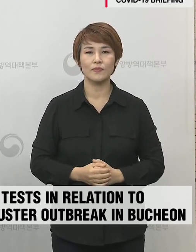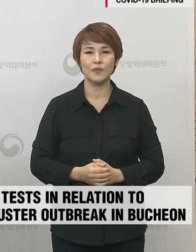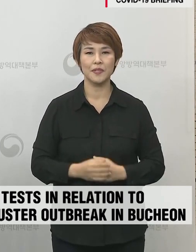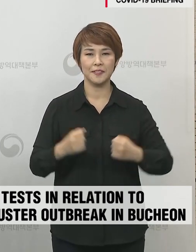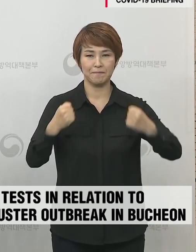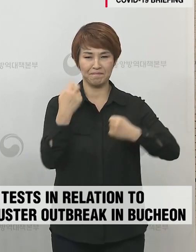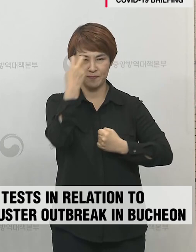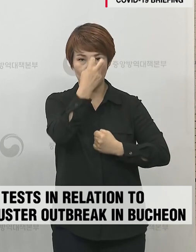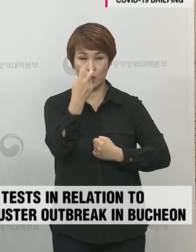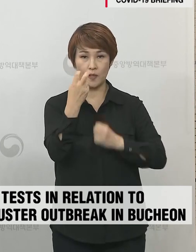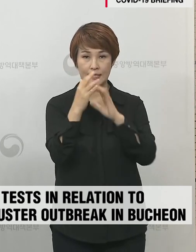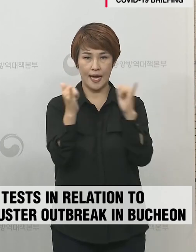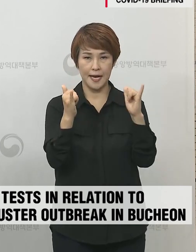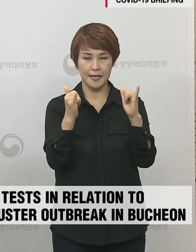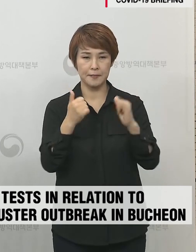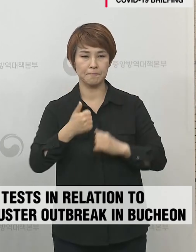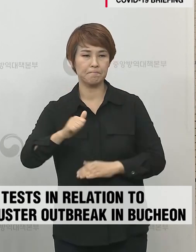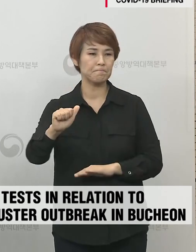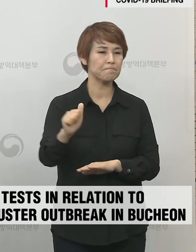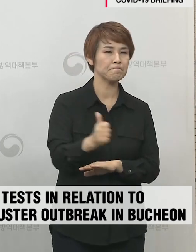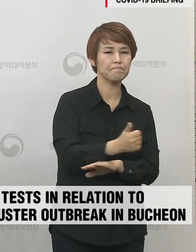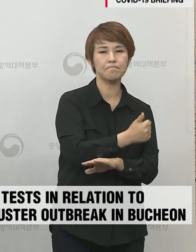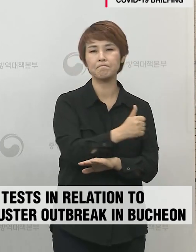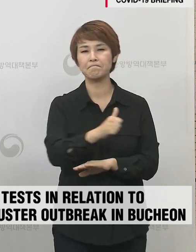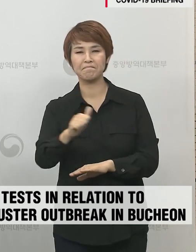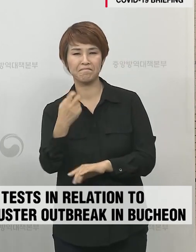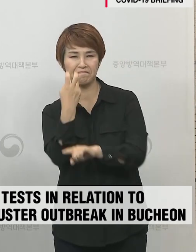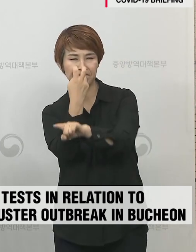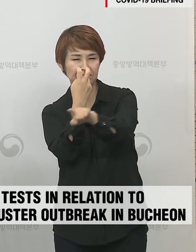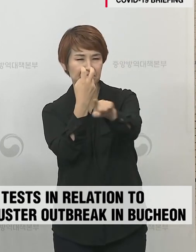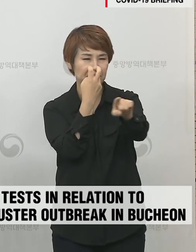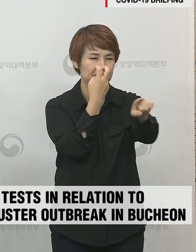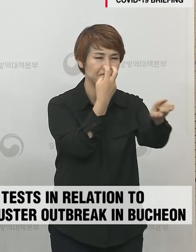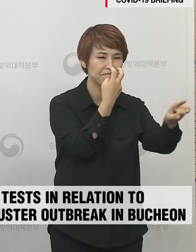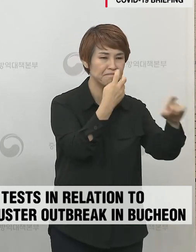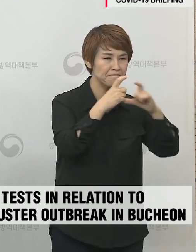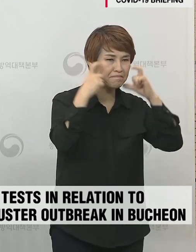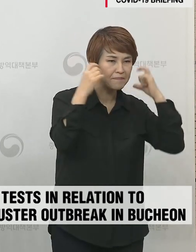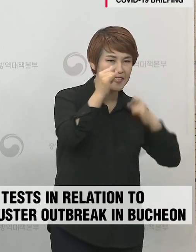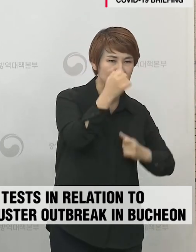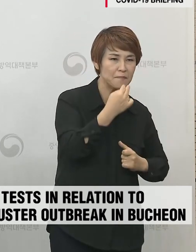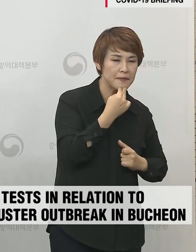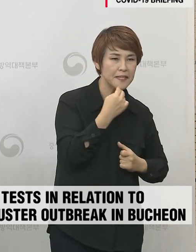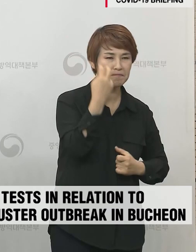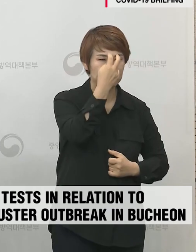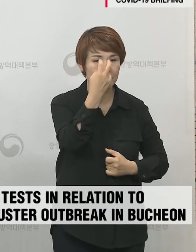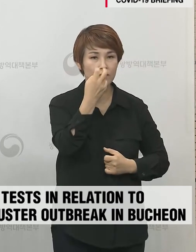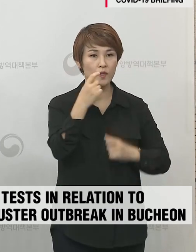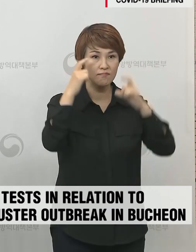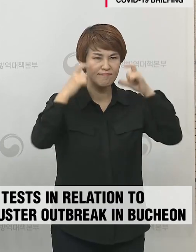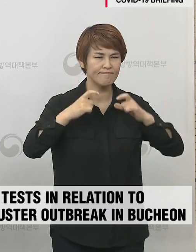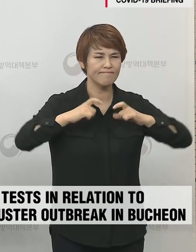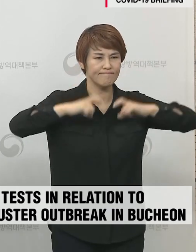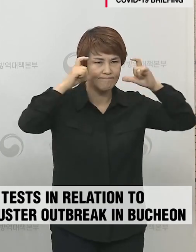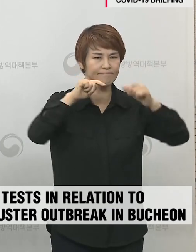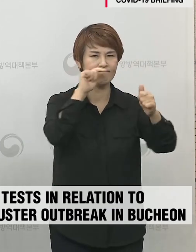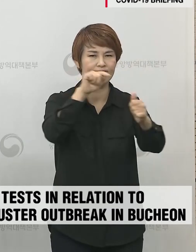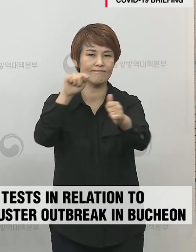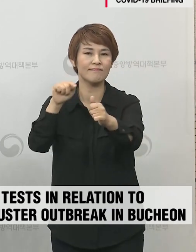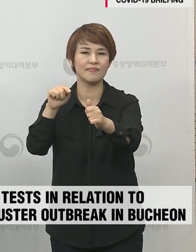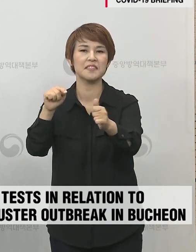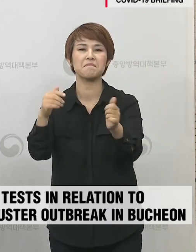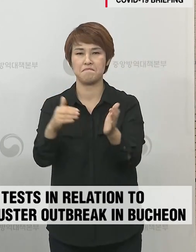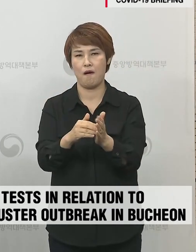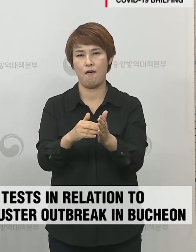food, including drinking of water. And there was also a manager who was surveilling the area at all times